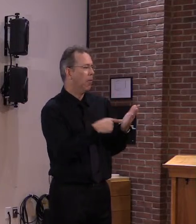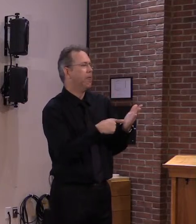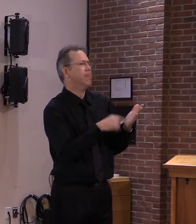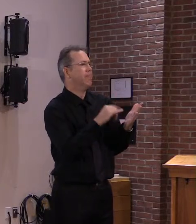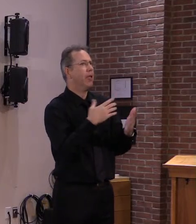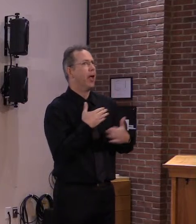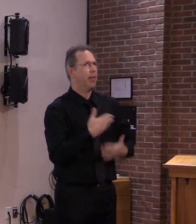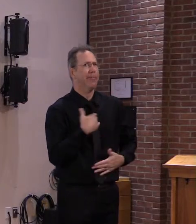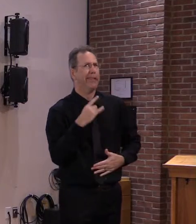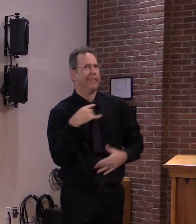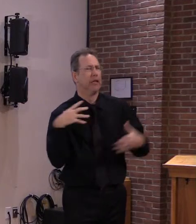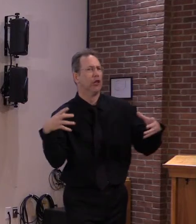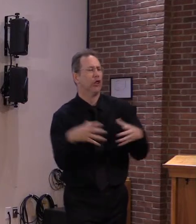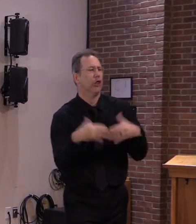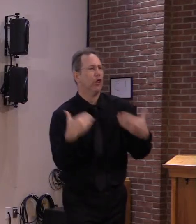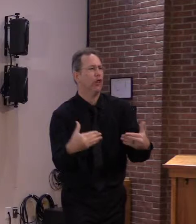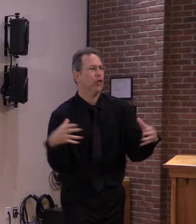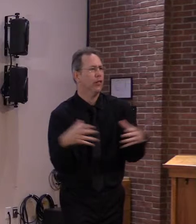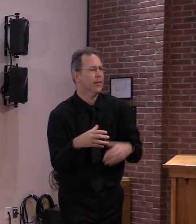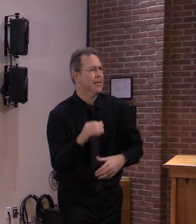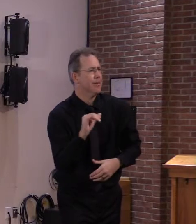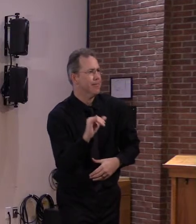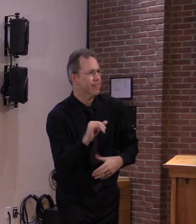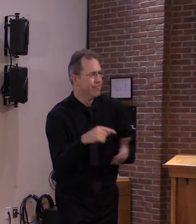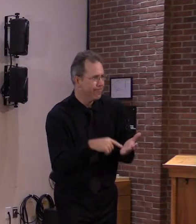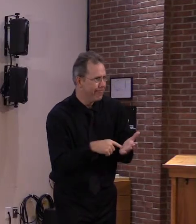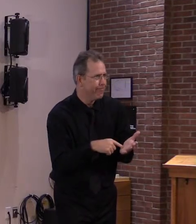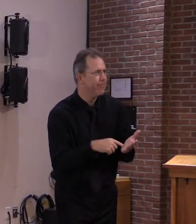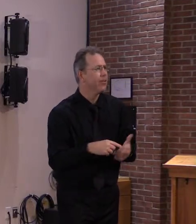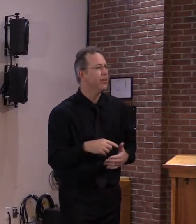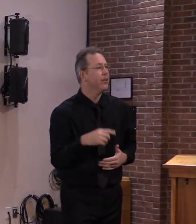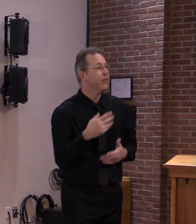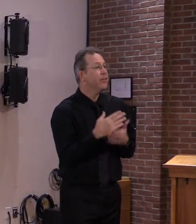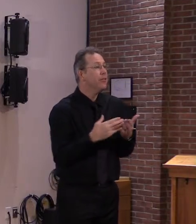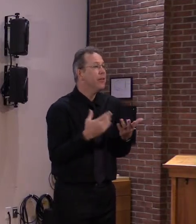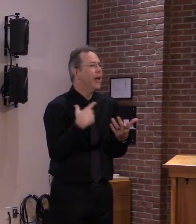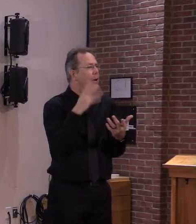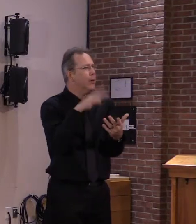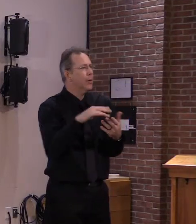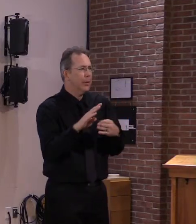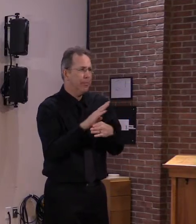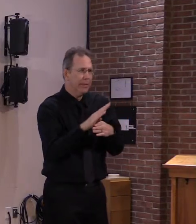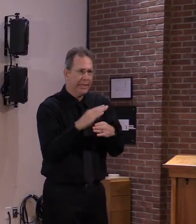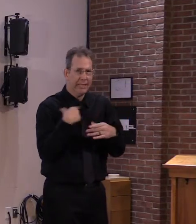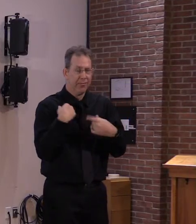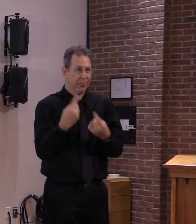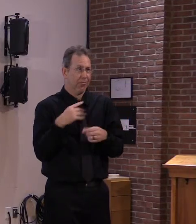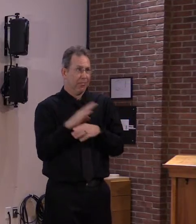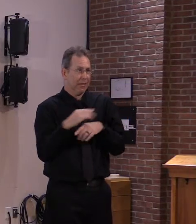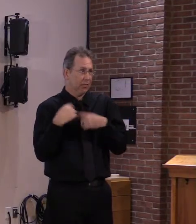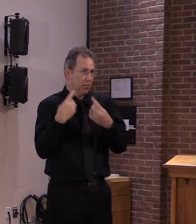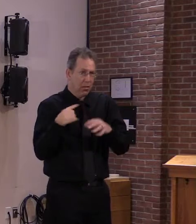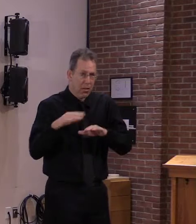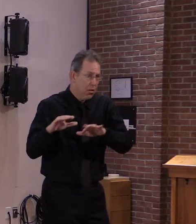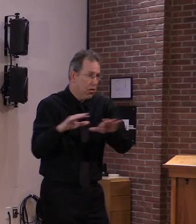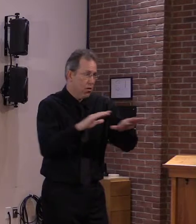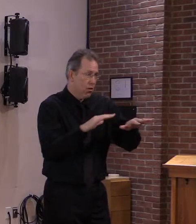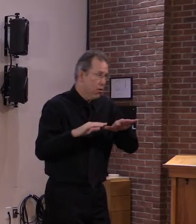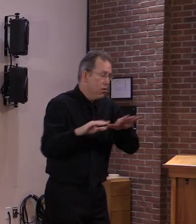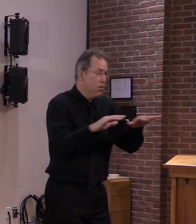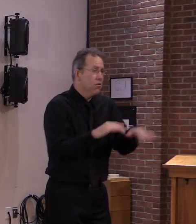appreciation as a sense of comfort that we were all participating. The Vermont AOE was a solid partner in helping us pull this off. Our